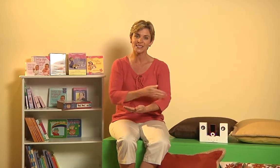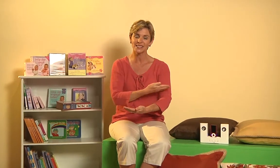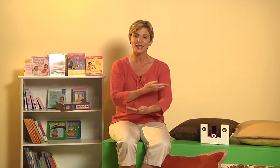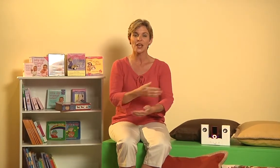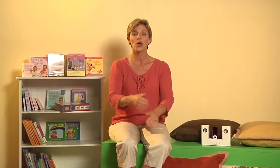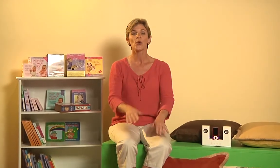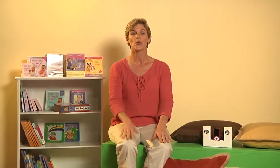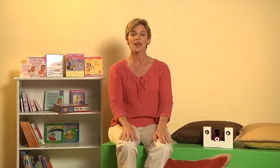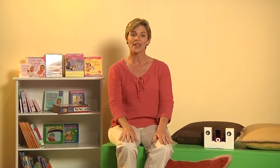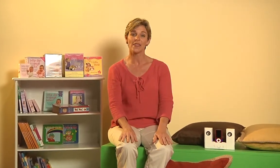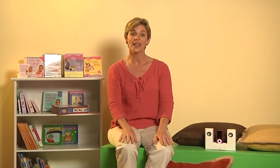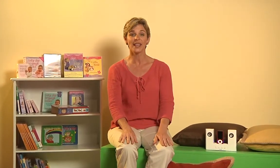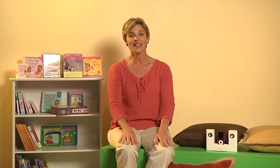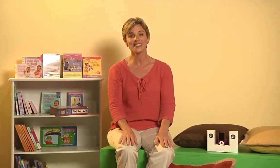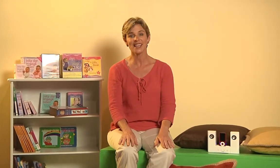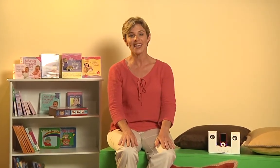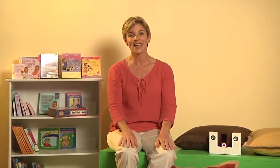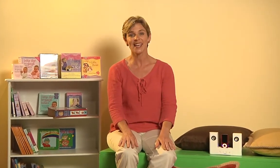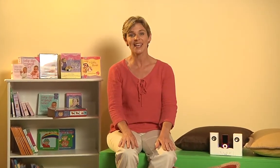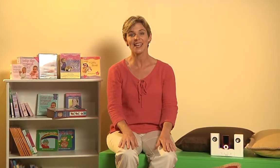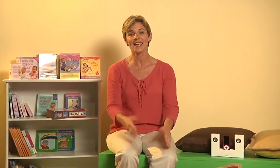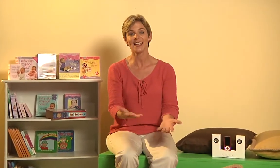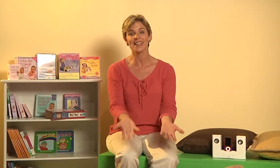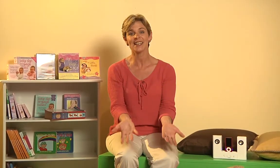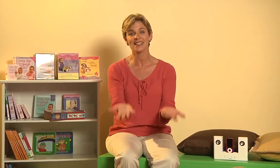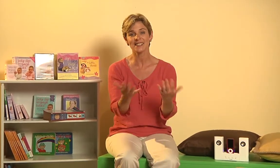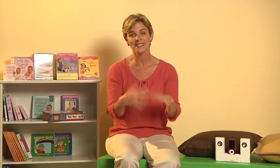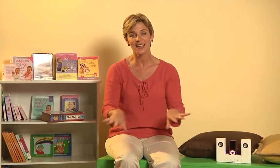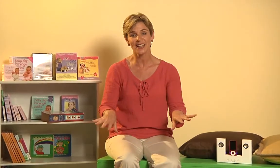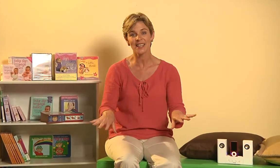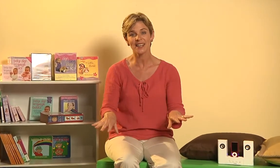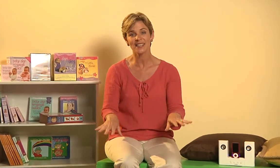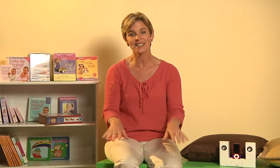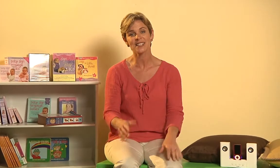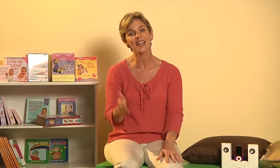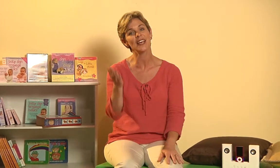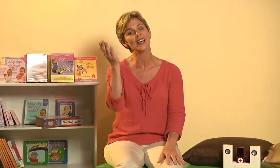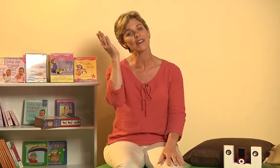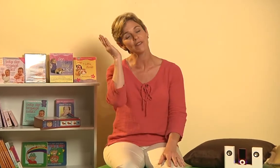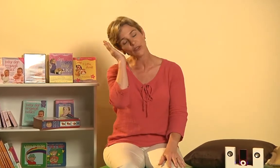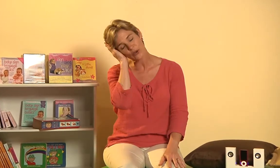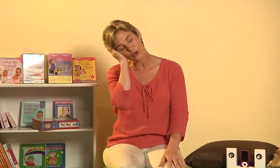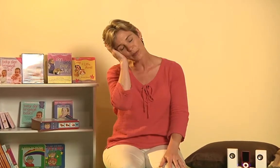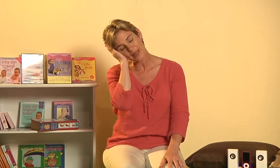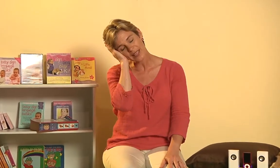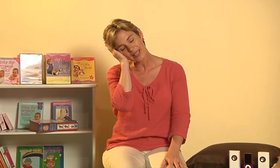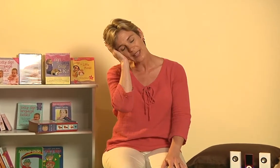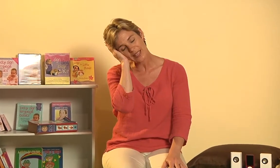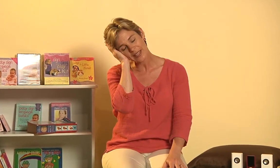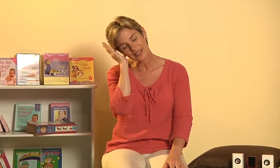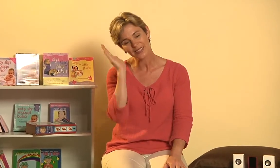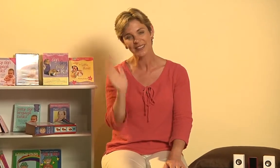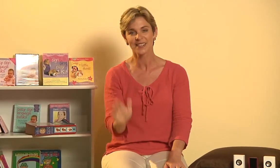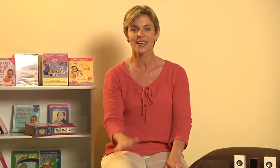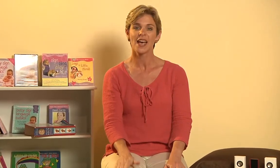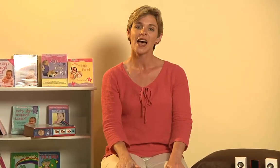lullabies. When the day is done, it's time for bed.